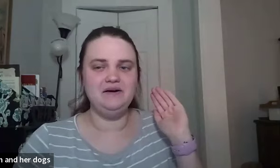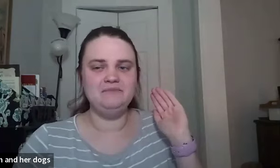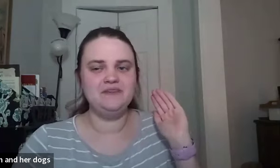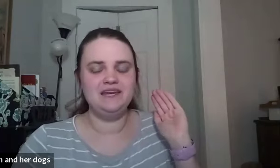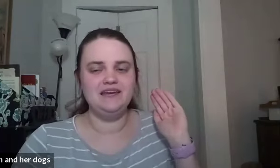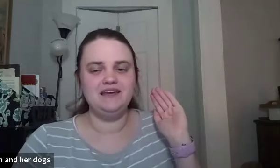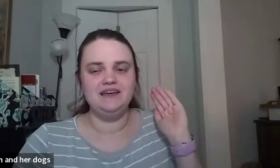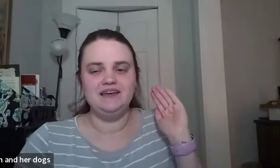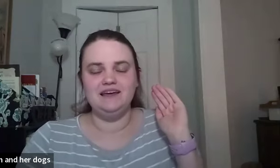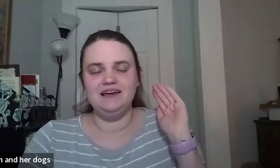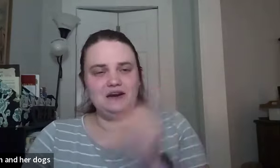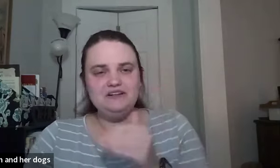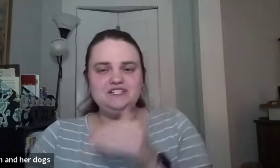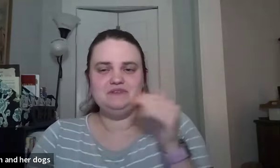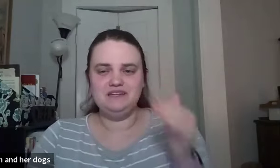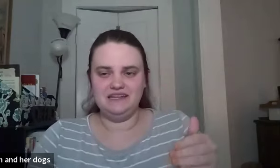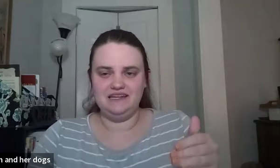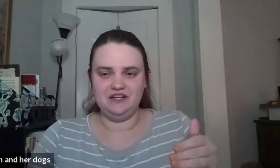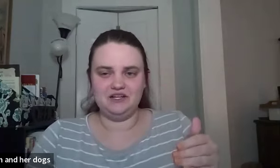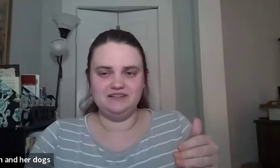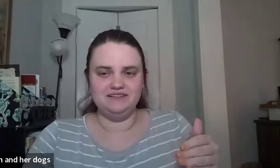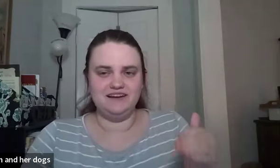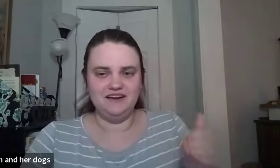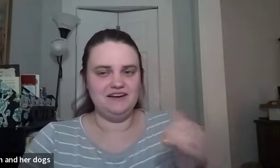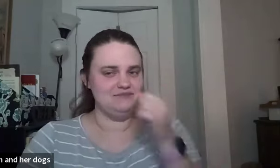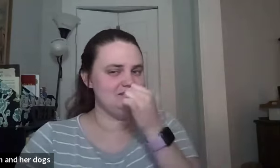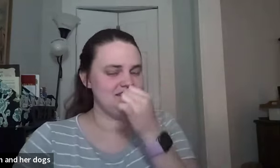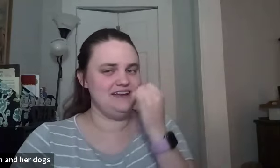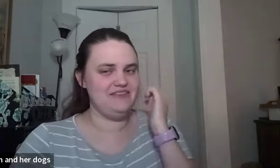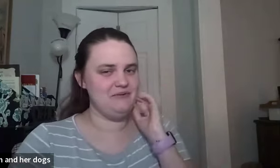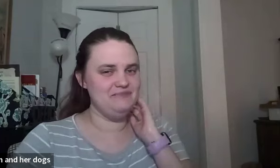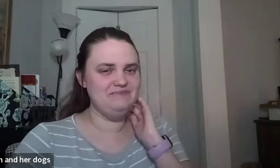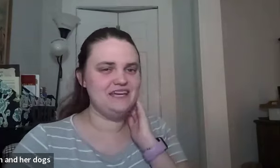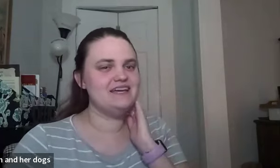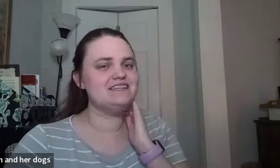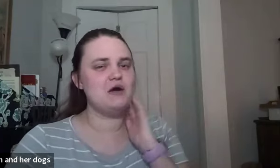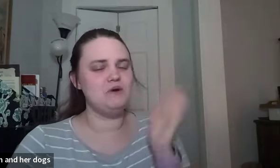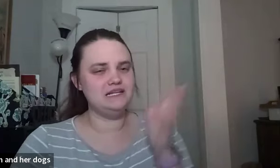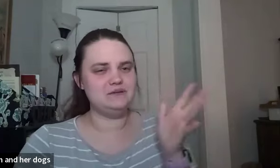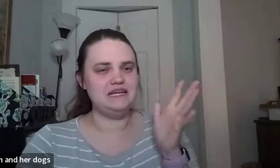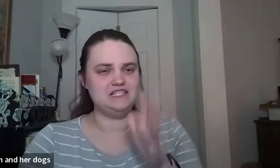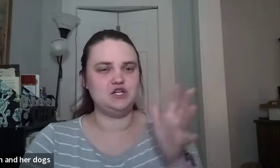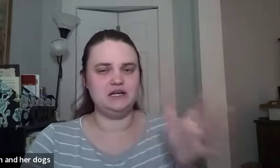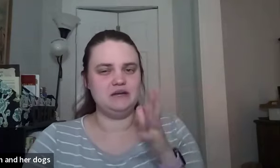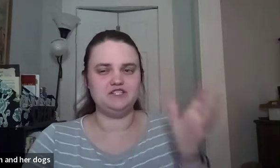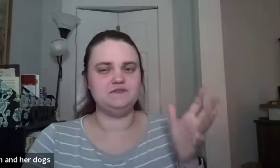Um How did you get here? I'm still staring at that one because I wanna explain it, I just feel it